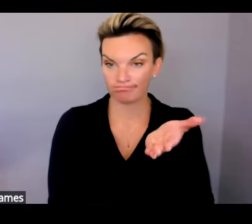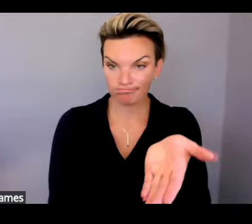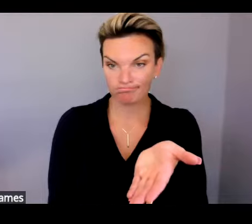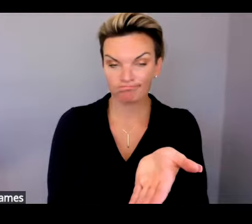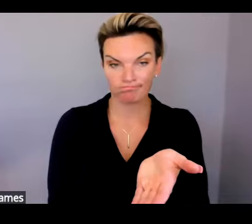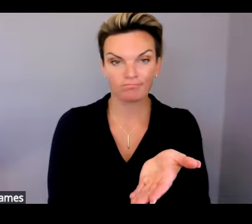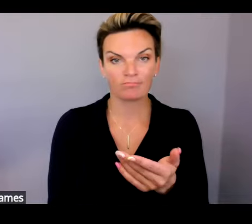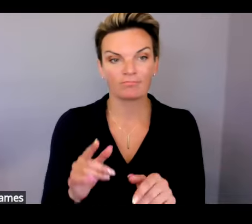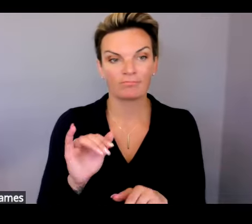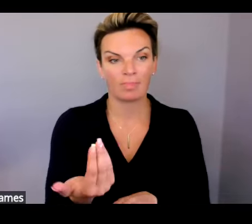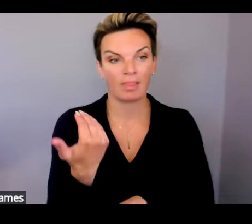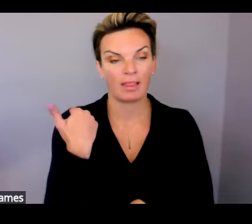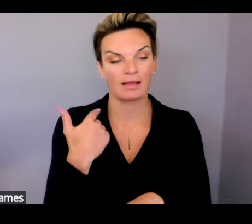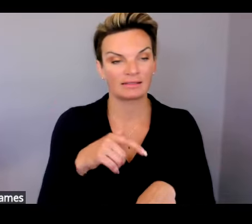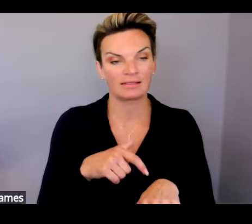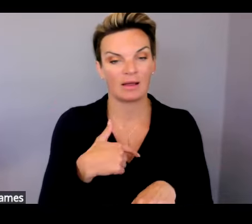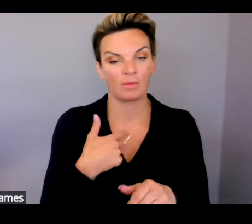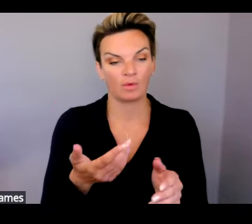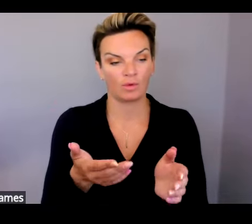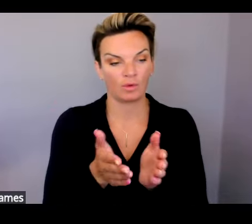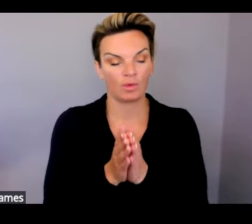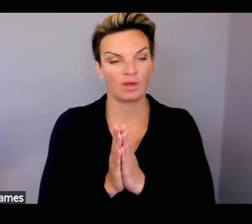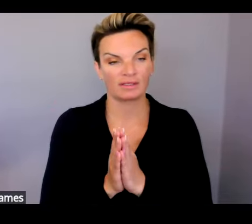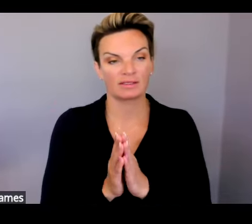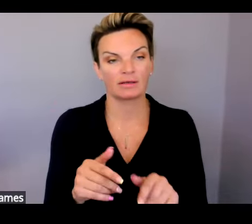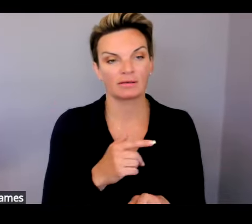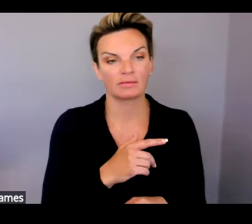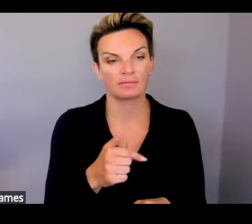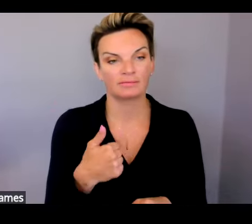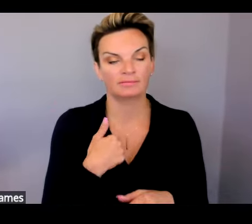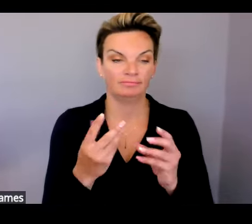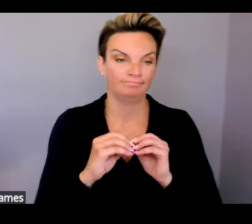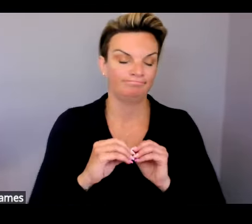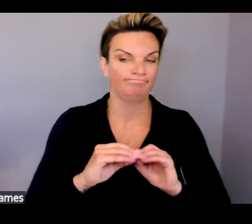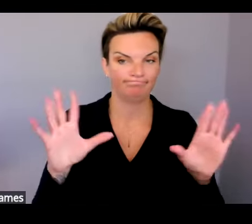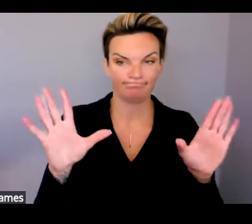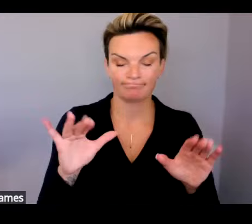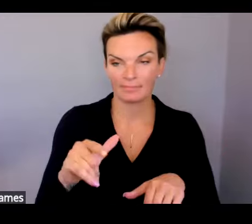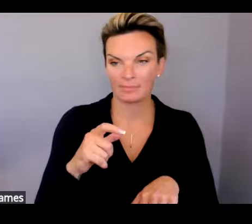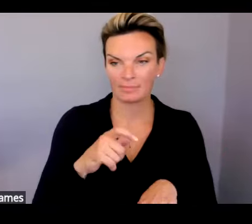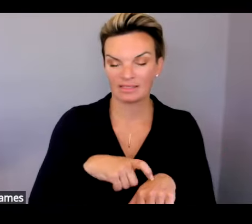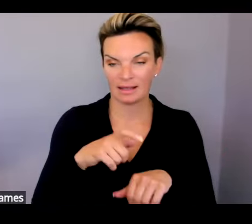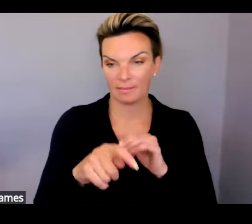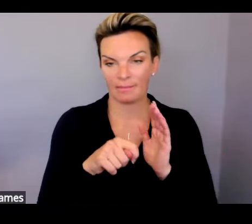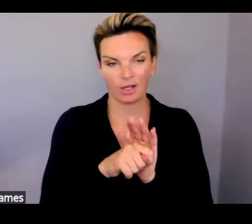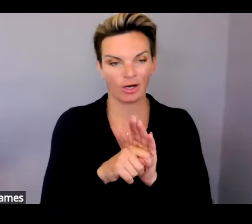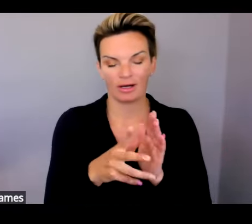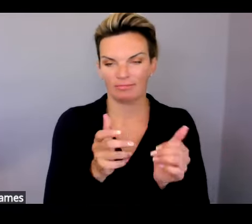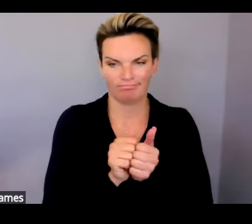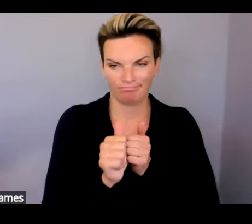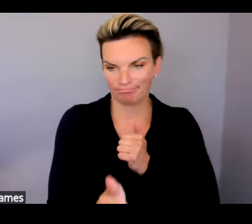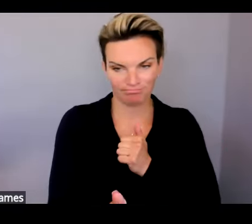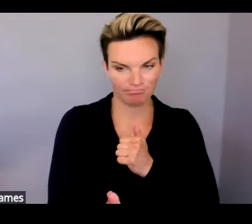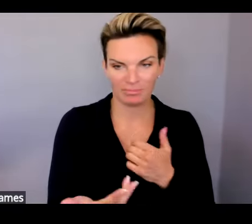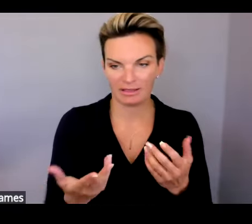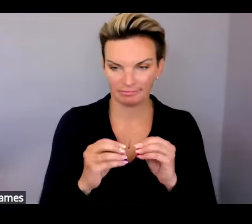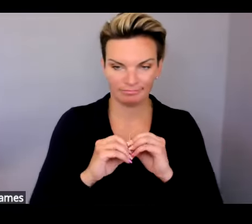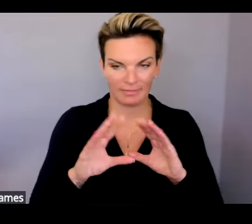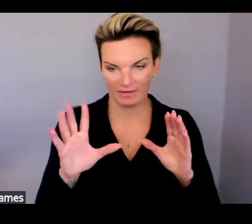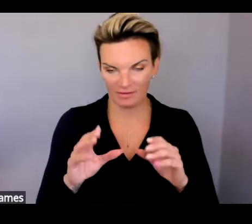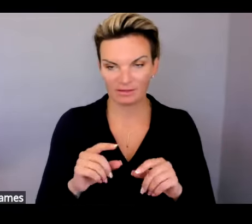Last time we requested it, and obviously the time period had passed, but